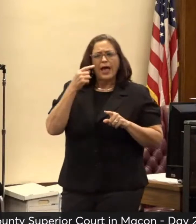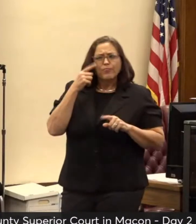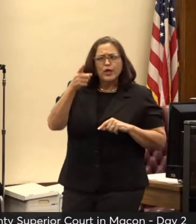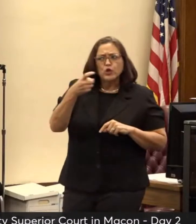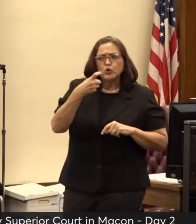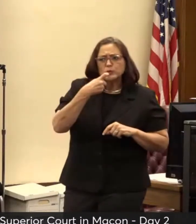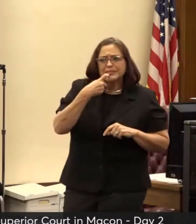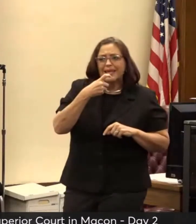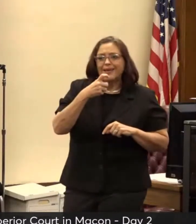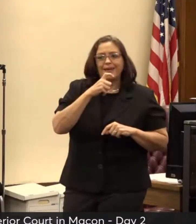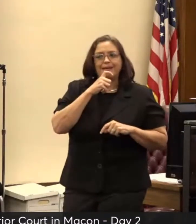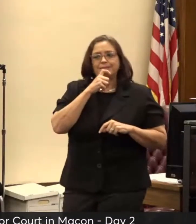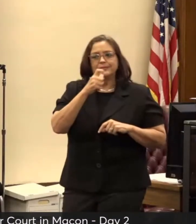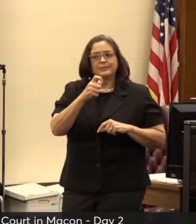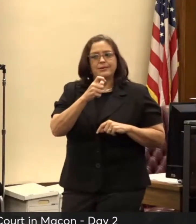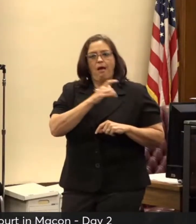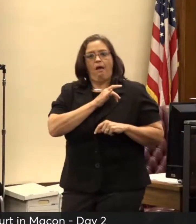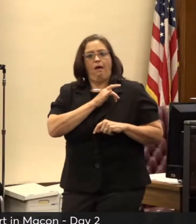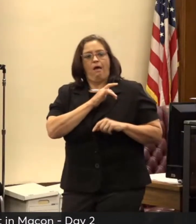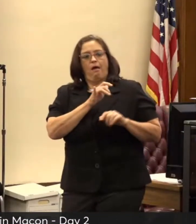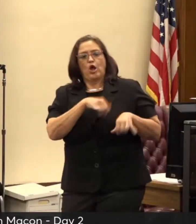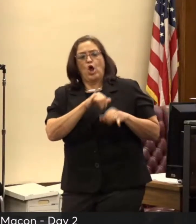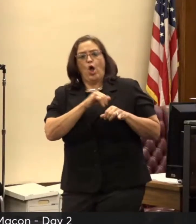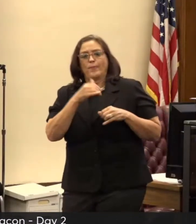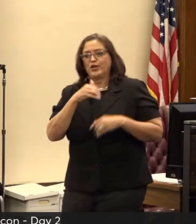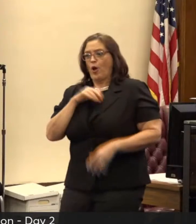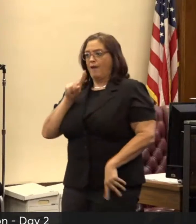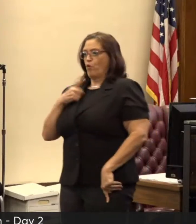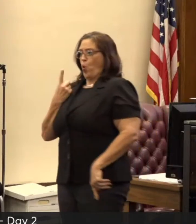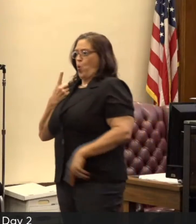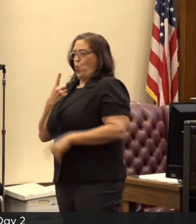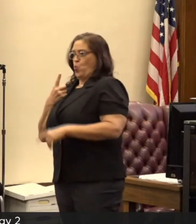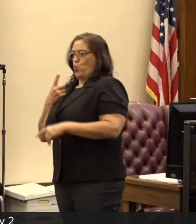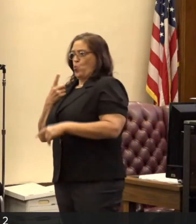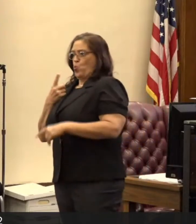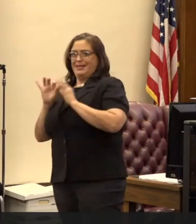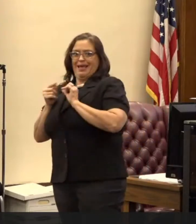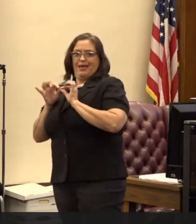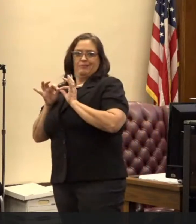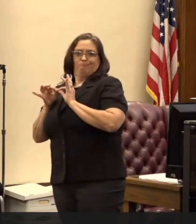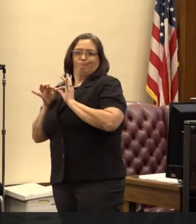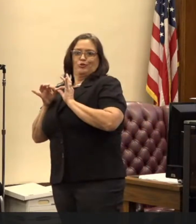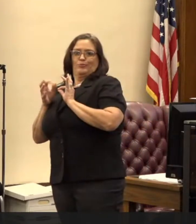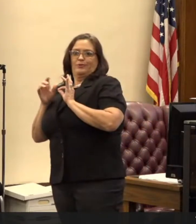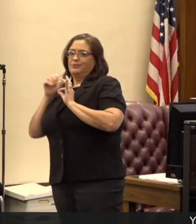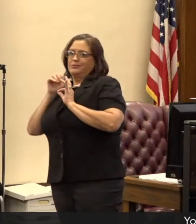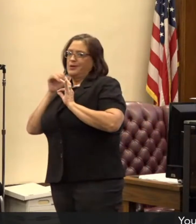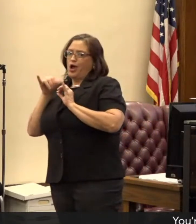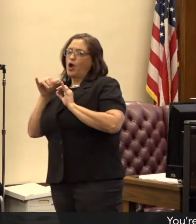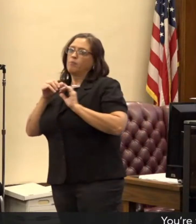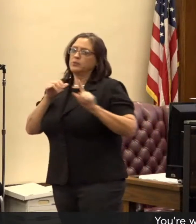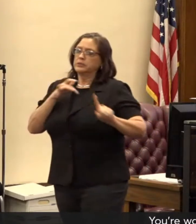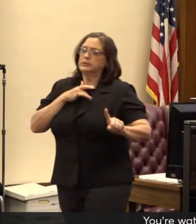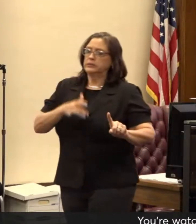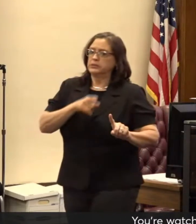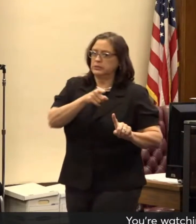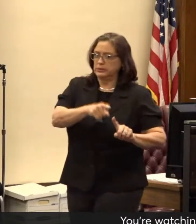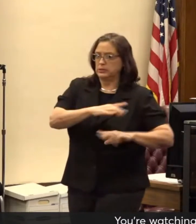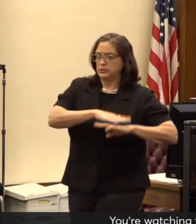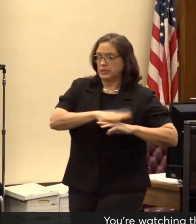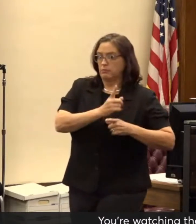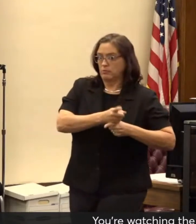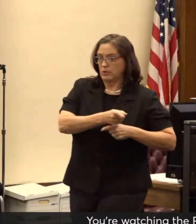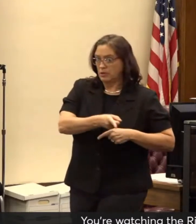just the proceeding interpreters. Did I understand that correctly? Yes. And when you were saying that you had